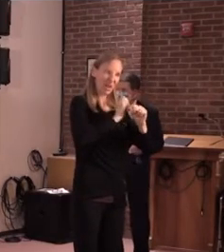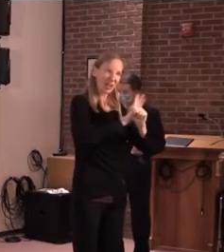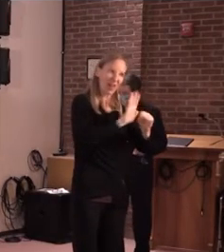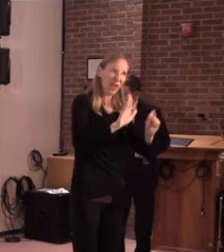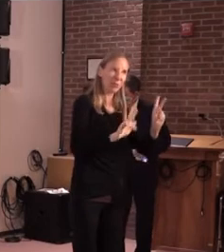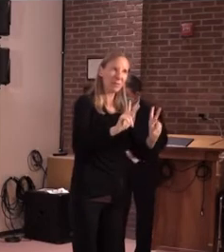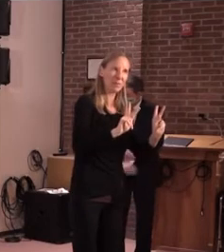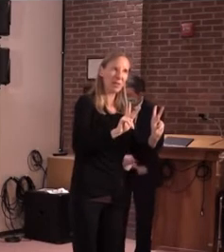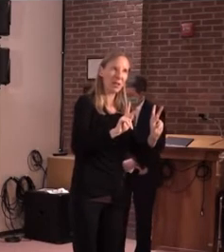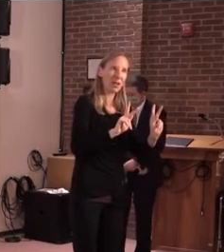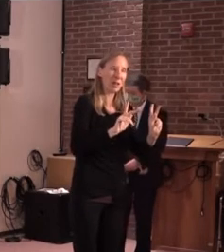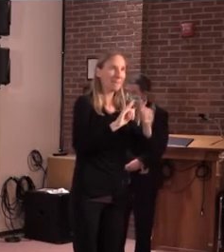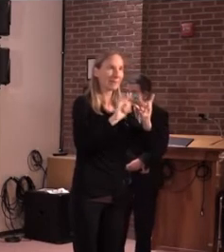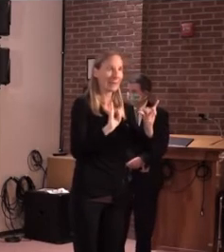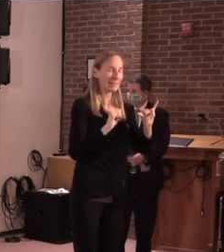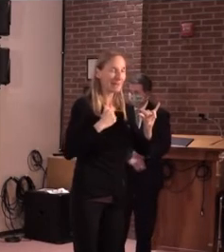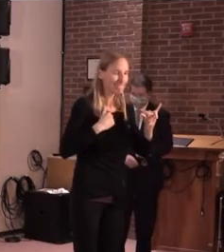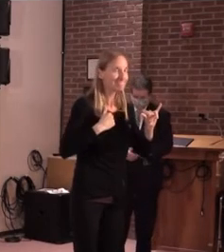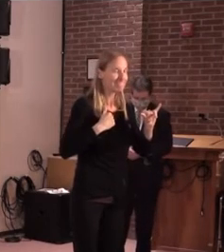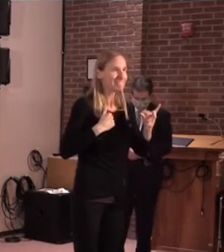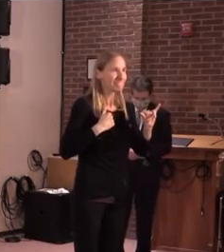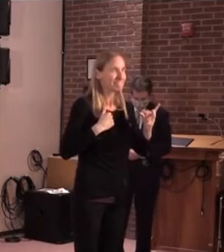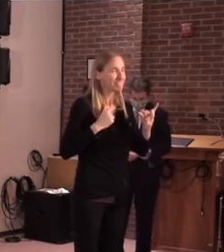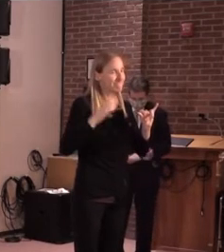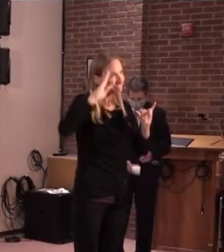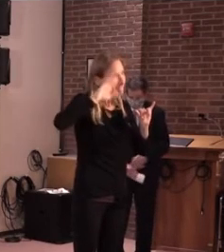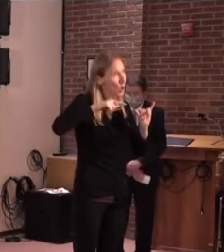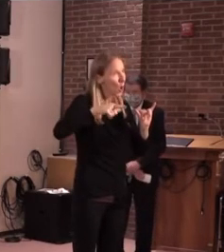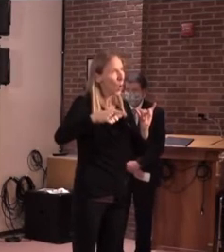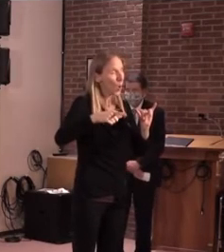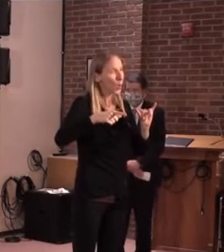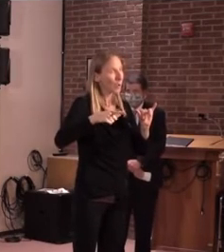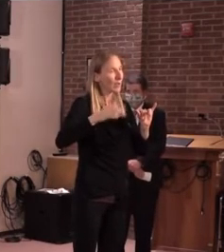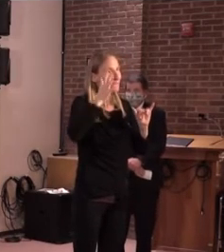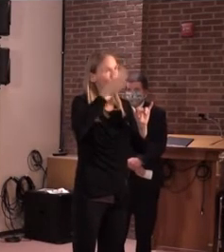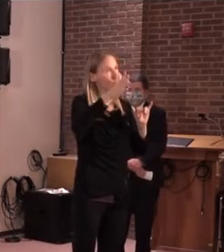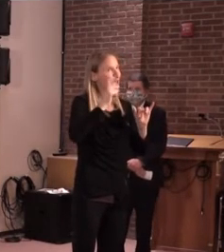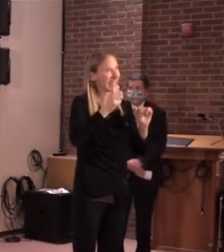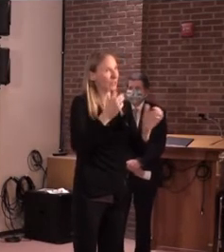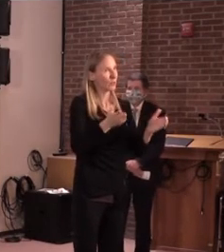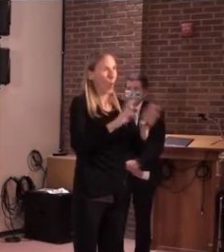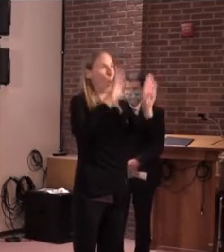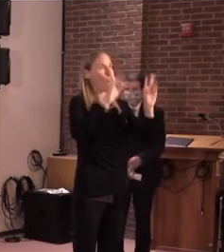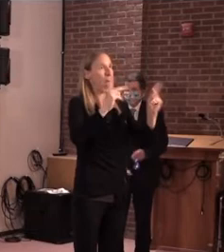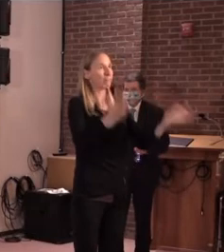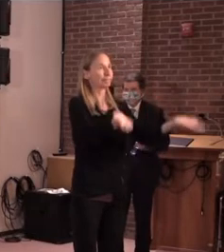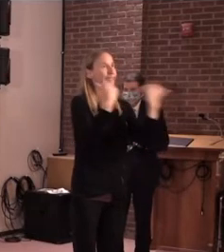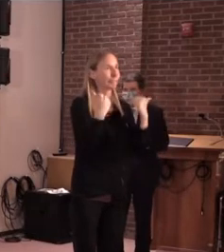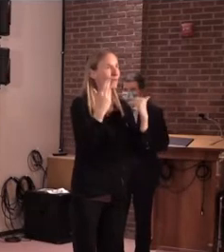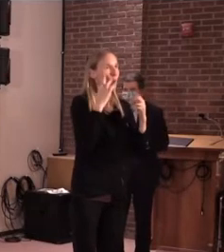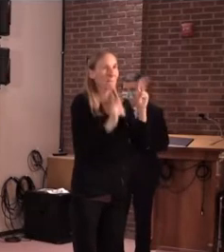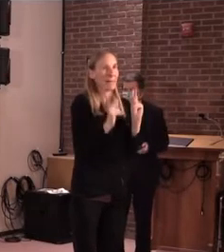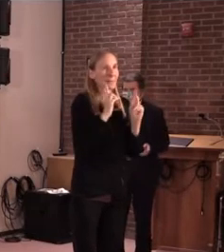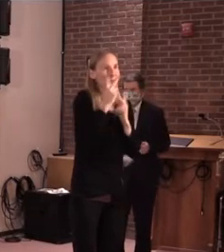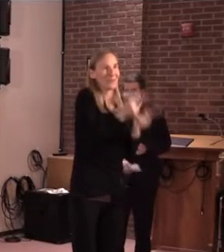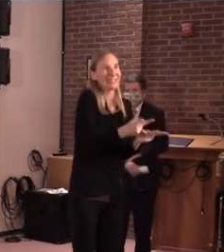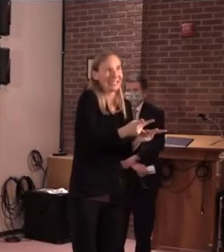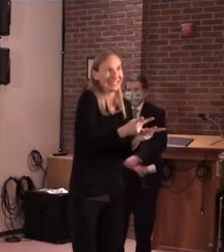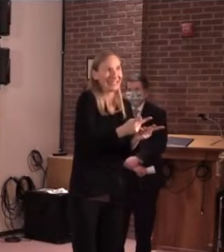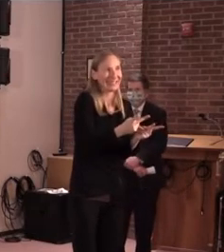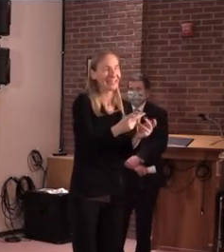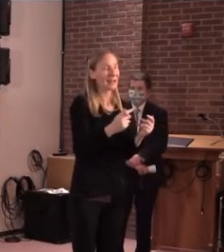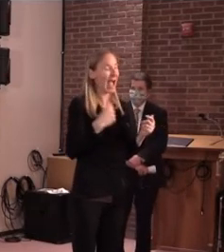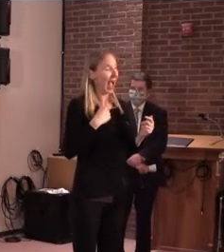citizens, but at the same time, they know that in the future they want to open this up. So the healthier we are as a